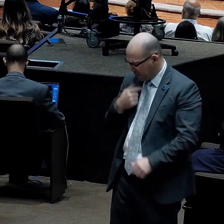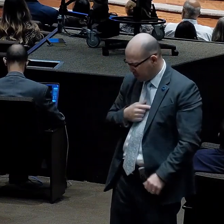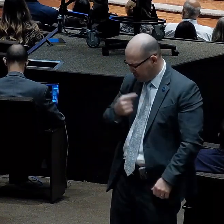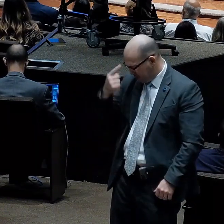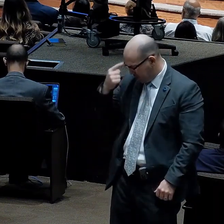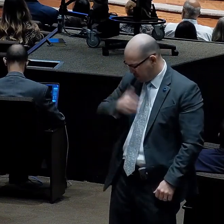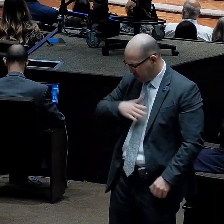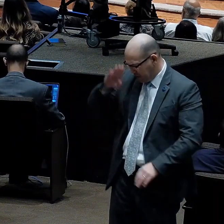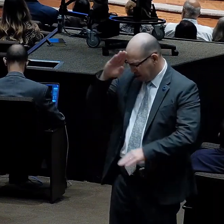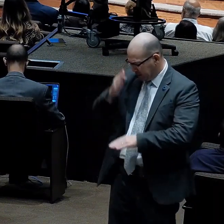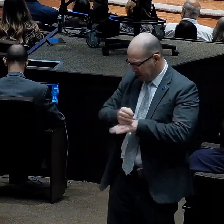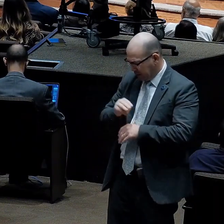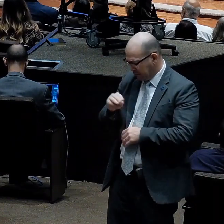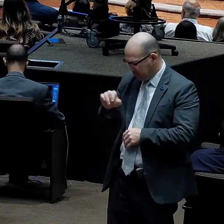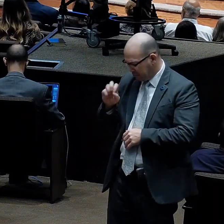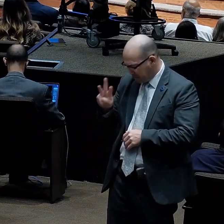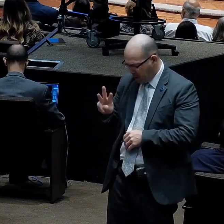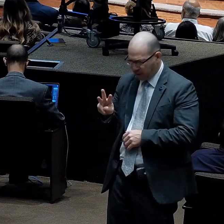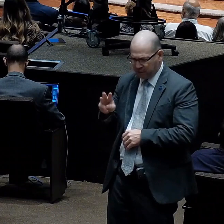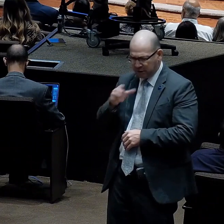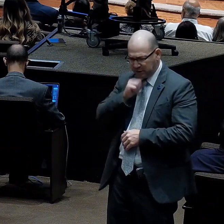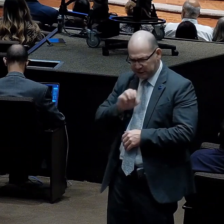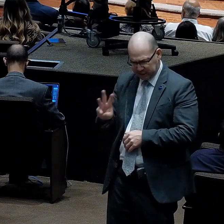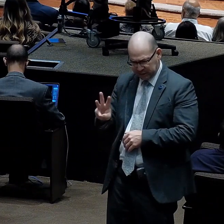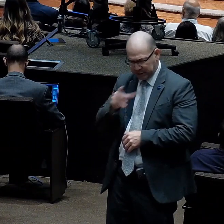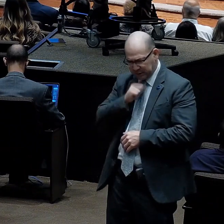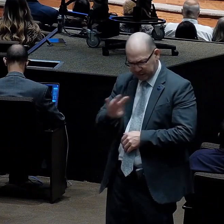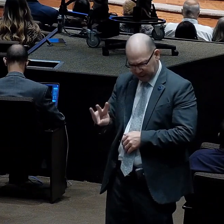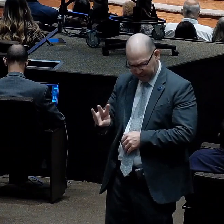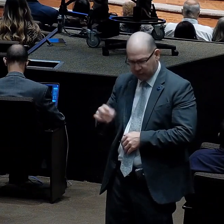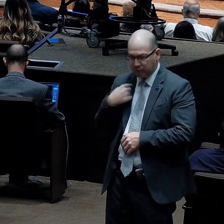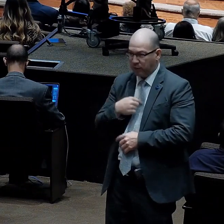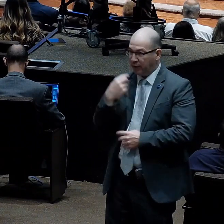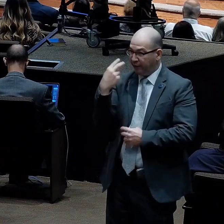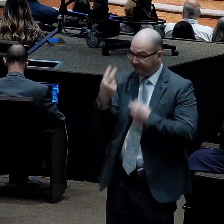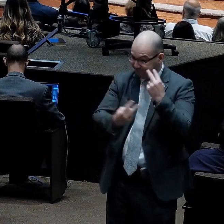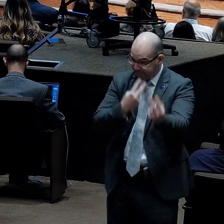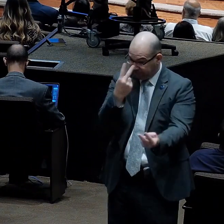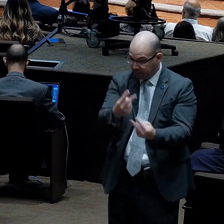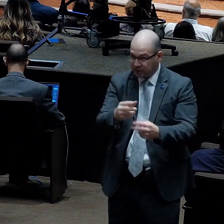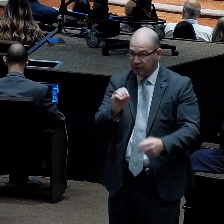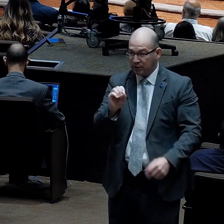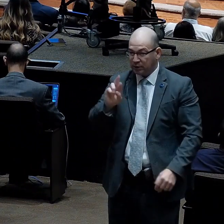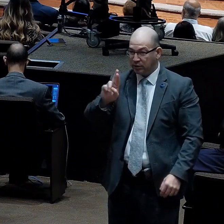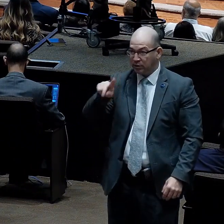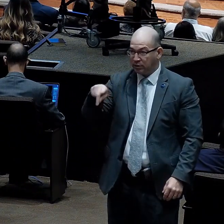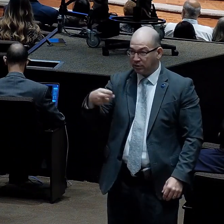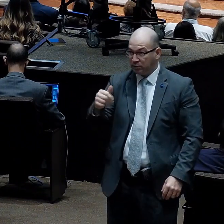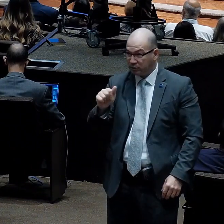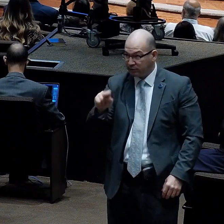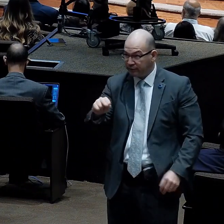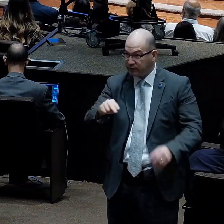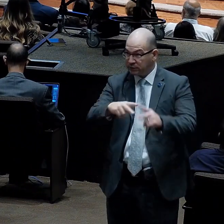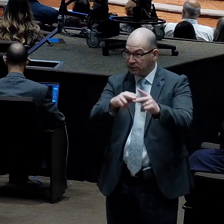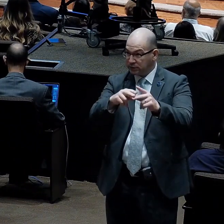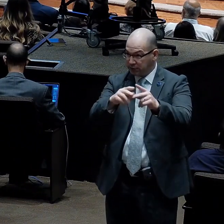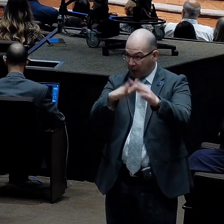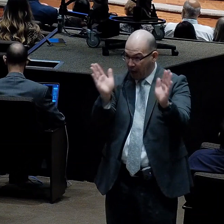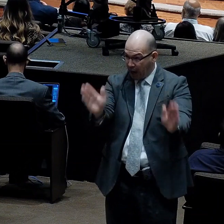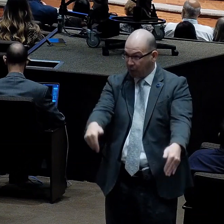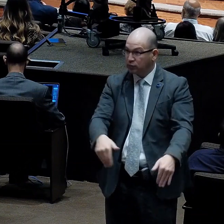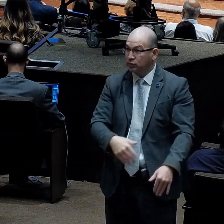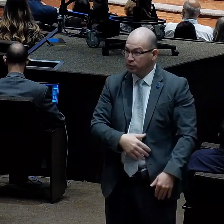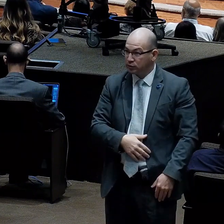maybe. I can't remember. And we visited an orphanage. And as we visited the orphanage that was operated by one of the